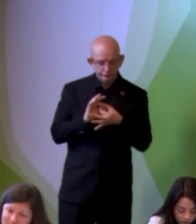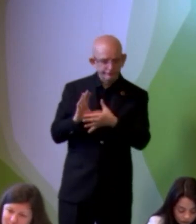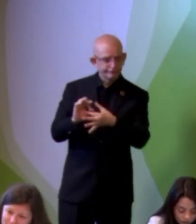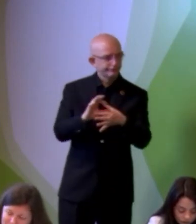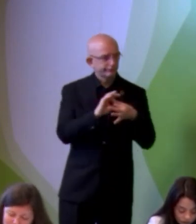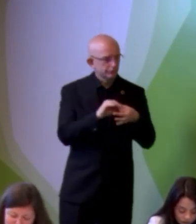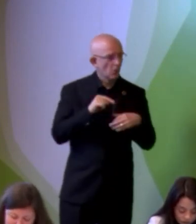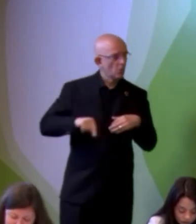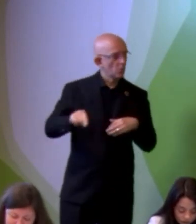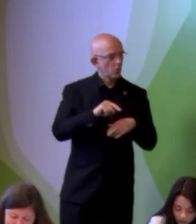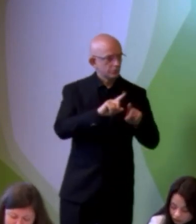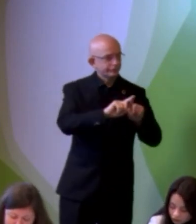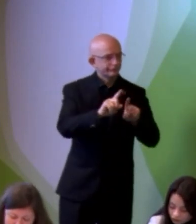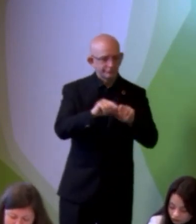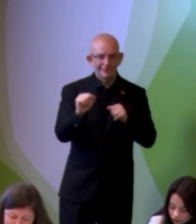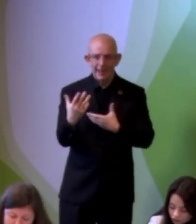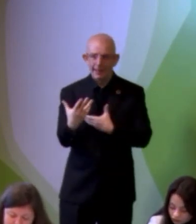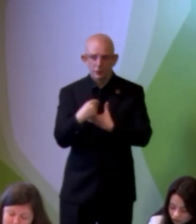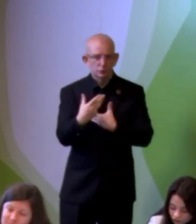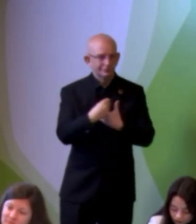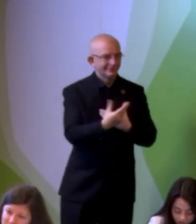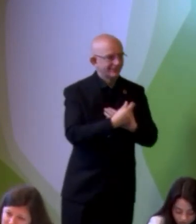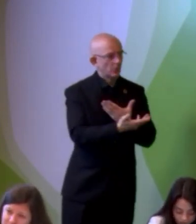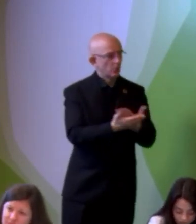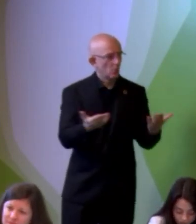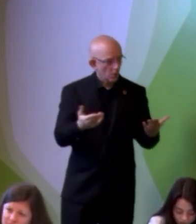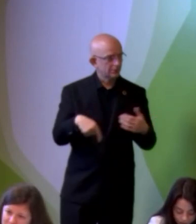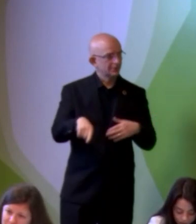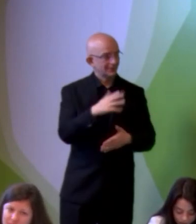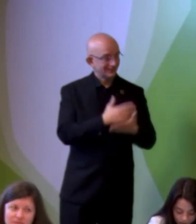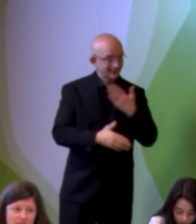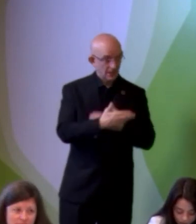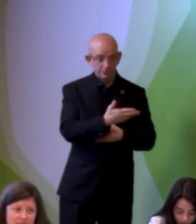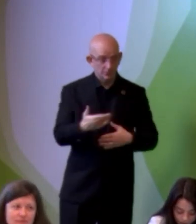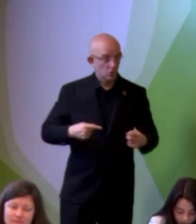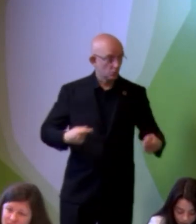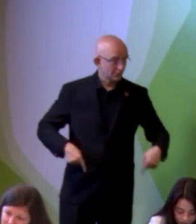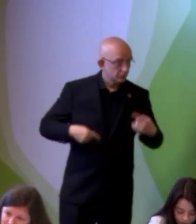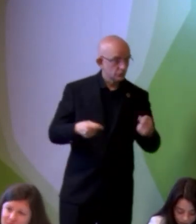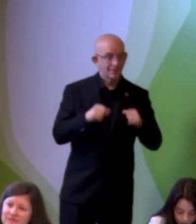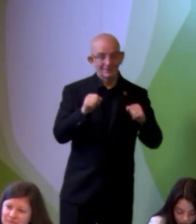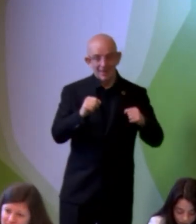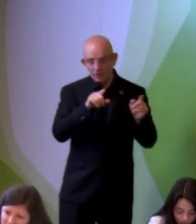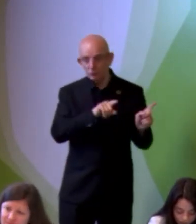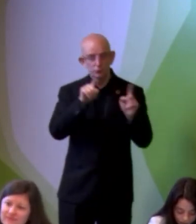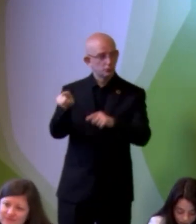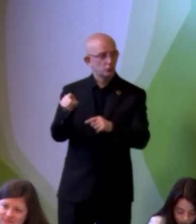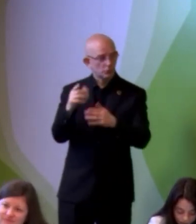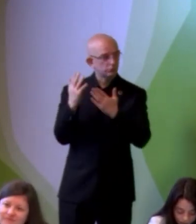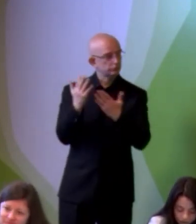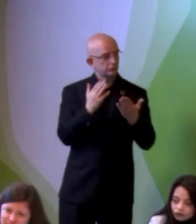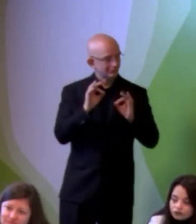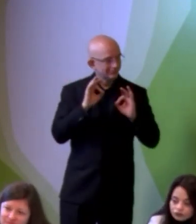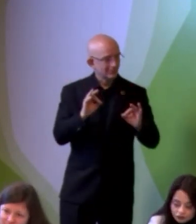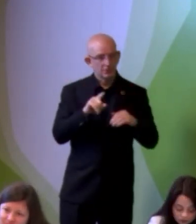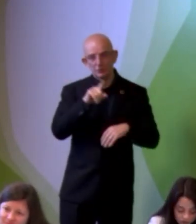with disability can move on the wheelchair and even can go to the toilet or washroom without